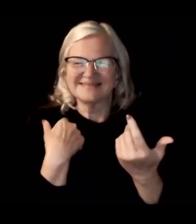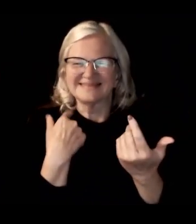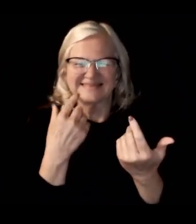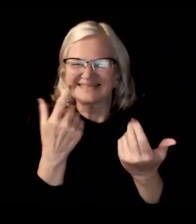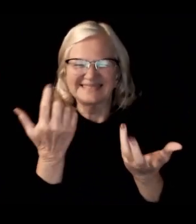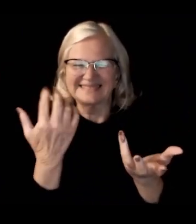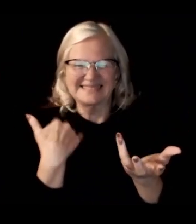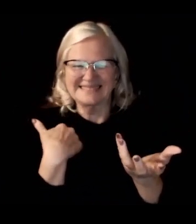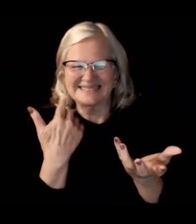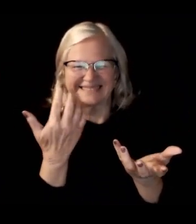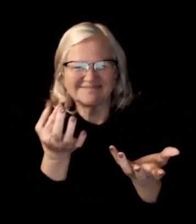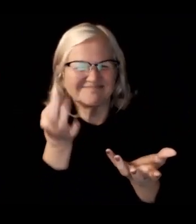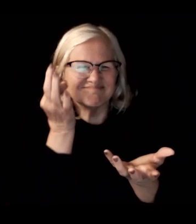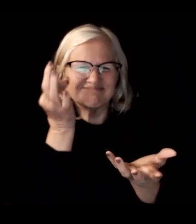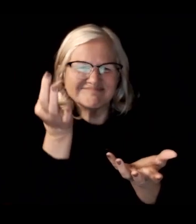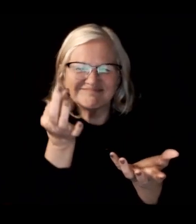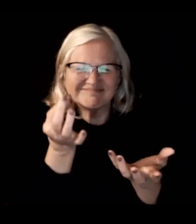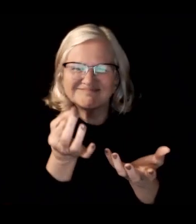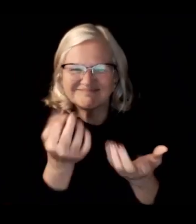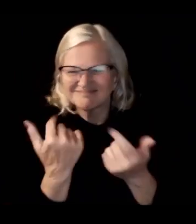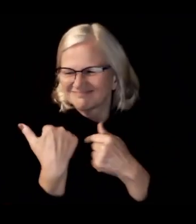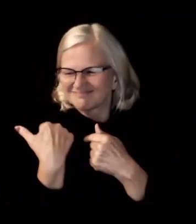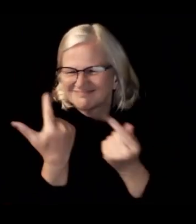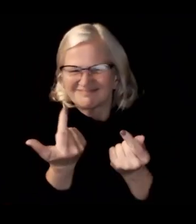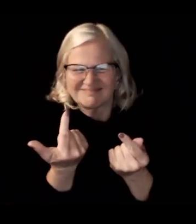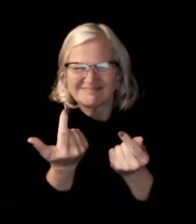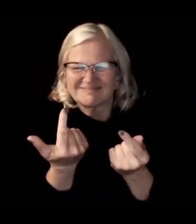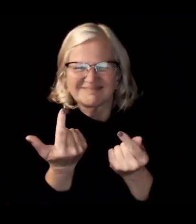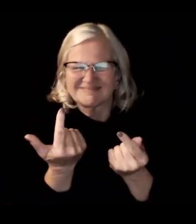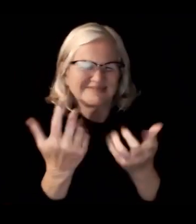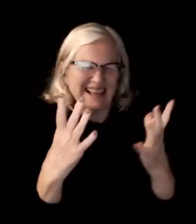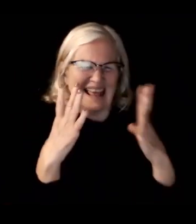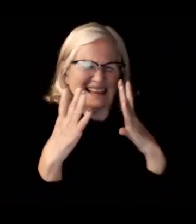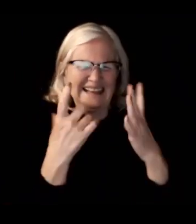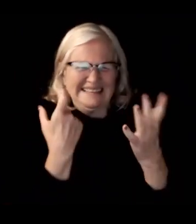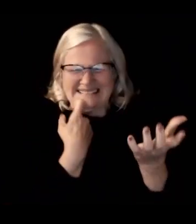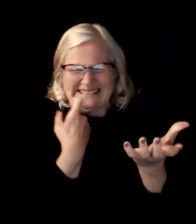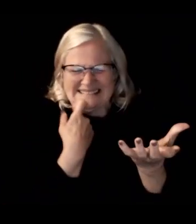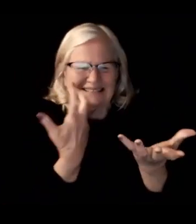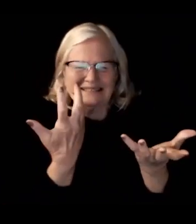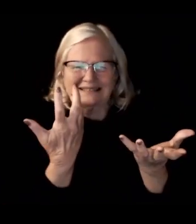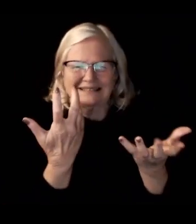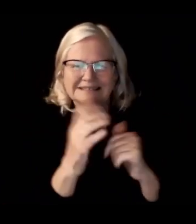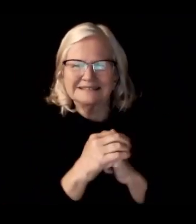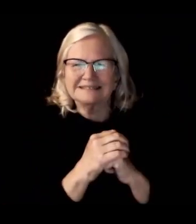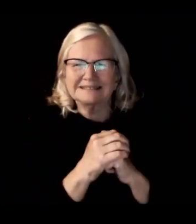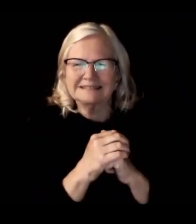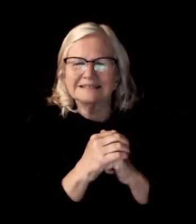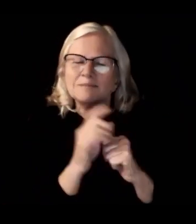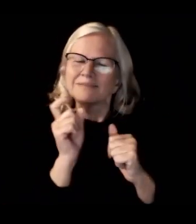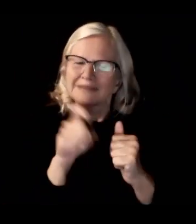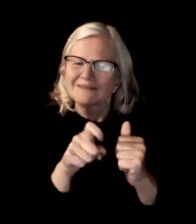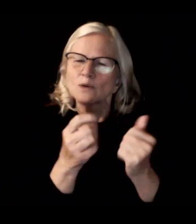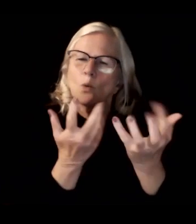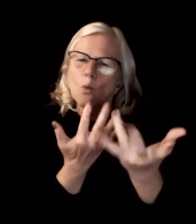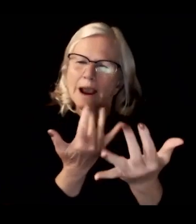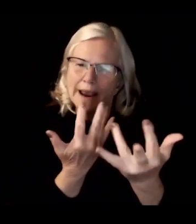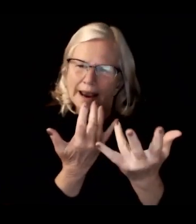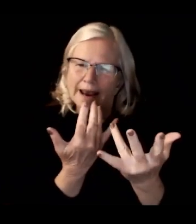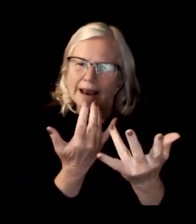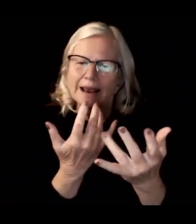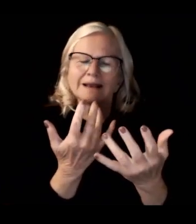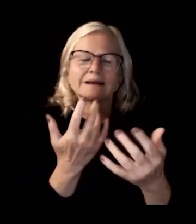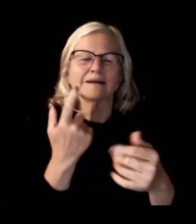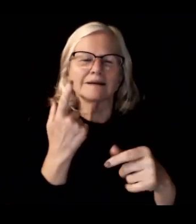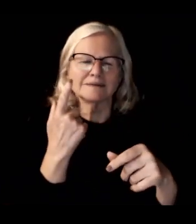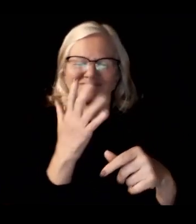even from the holiday. And so it'll take us a little bit longer first to see cases in their usual time frame. And remember,